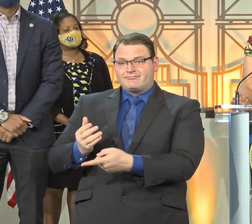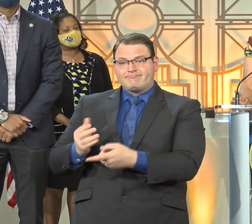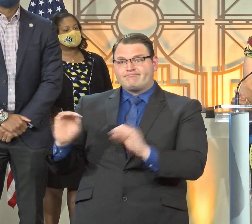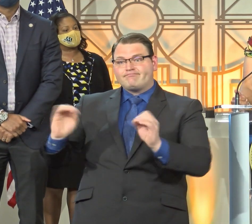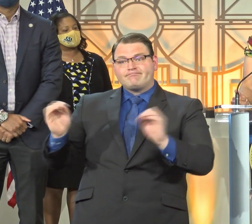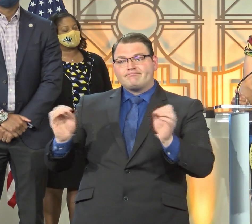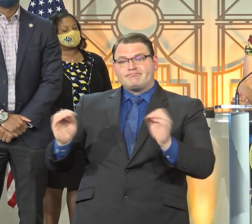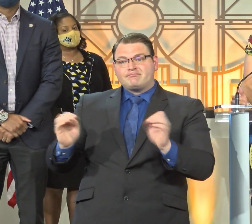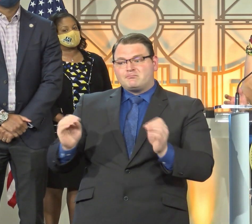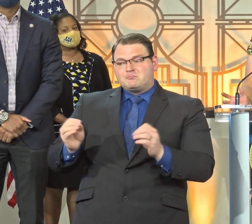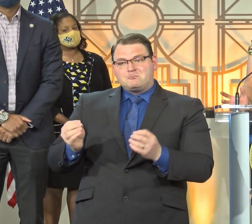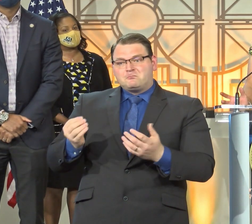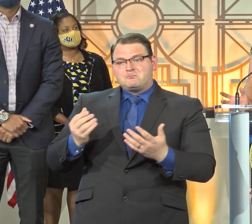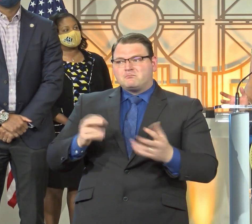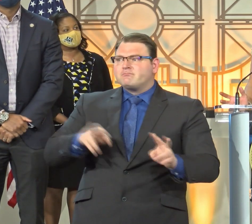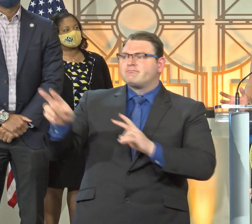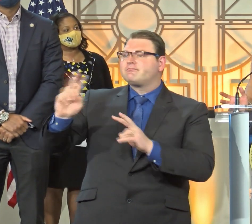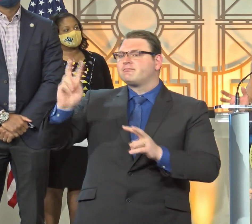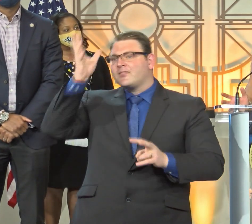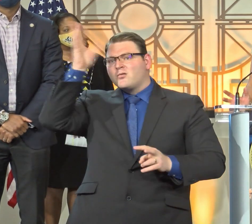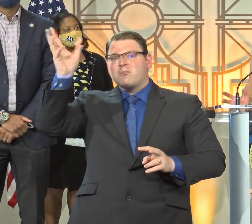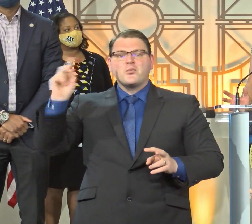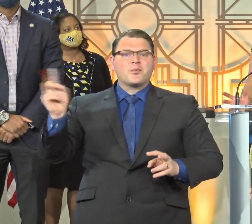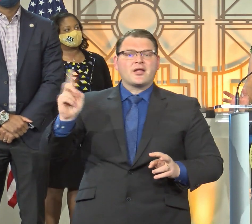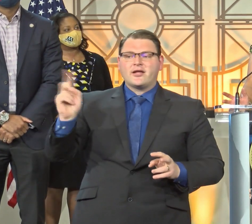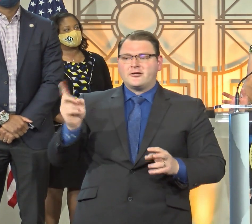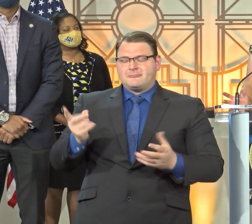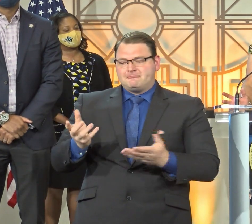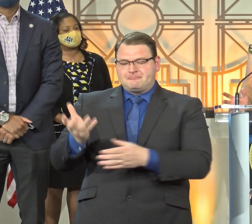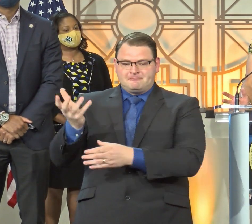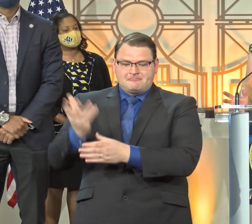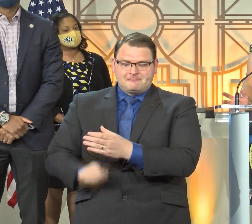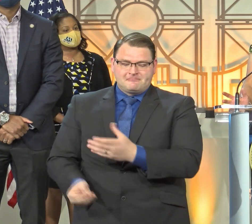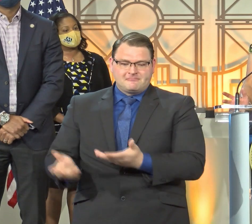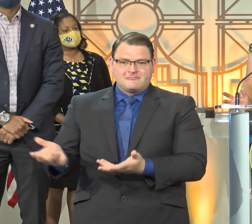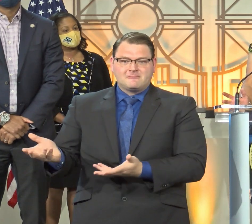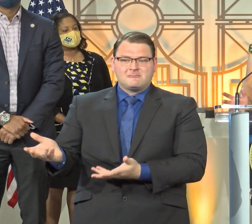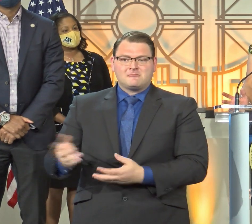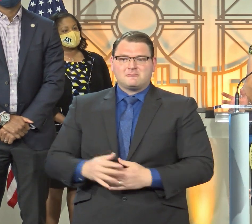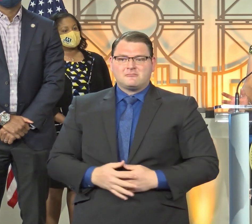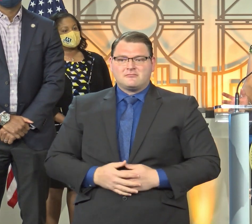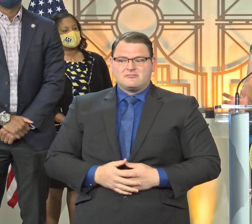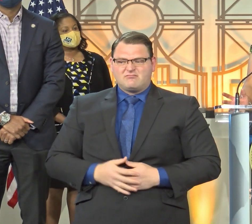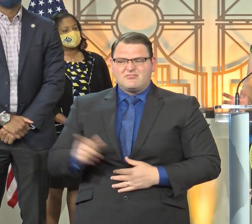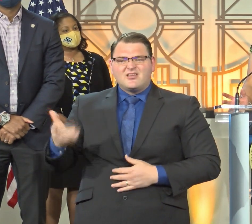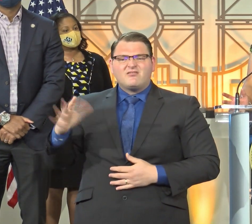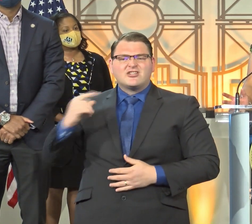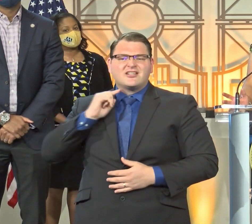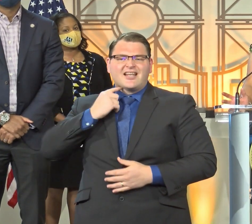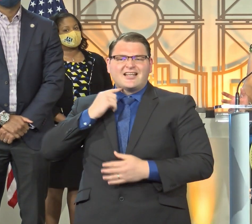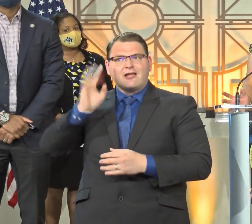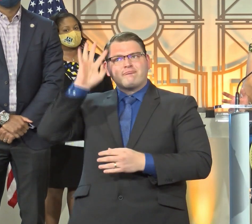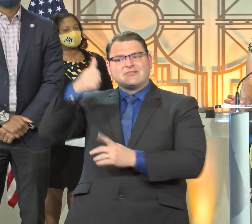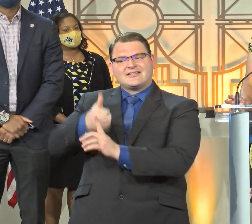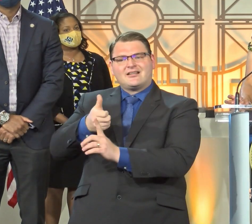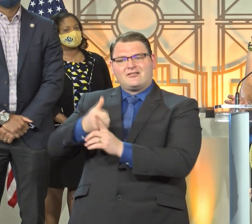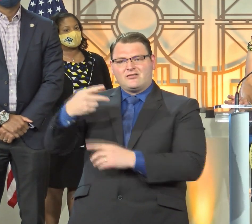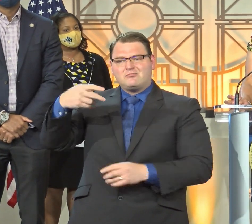And is this really what you want your family to have to go through?